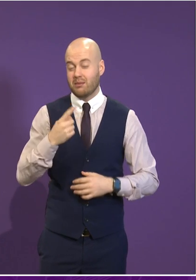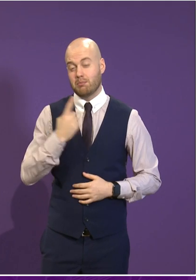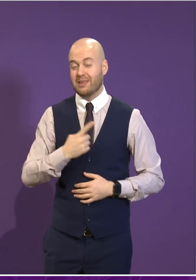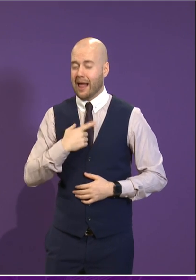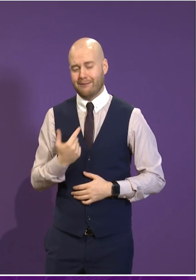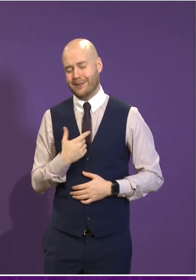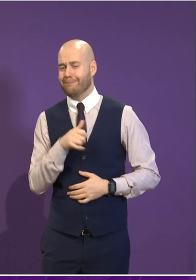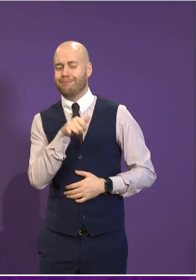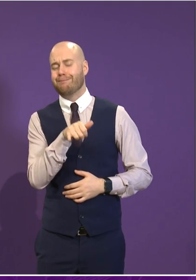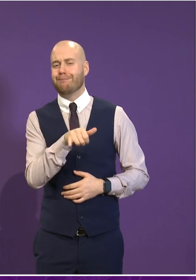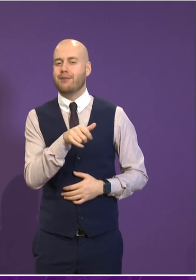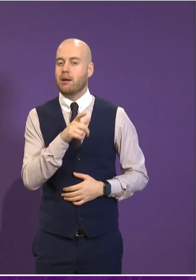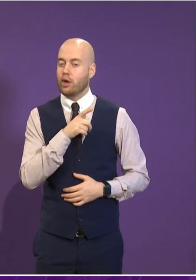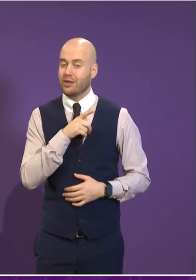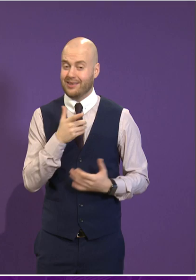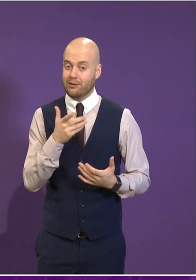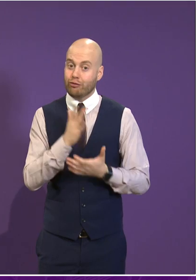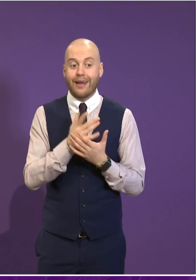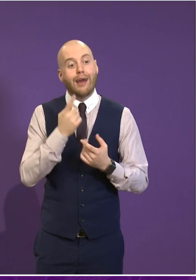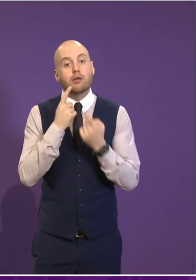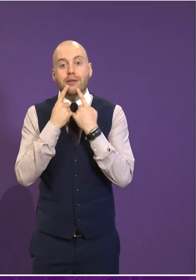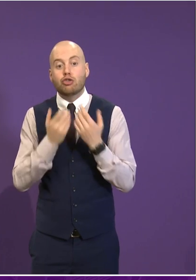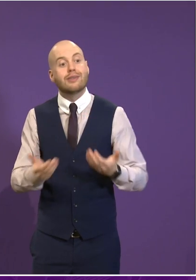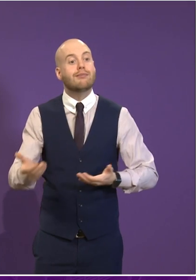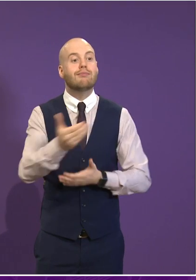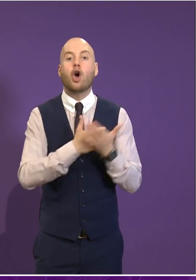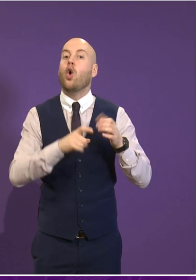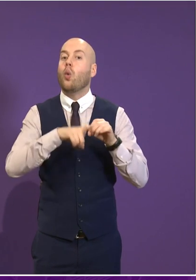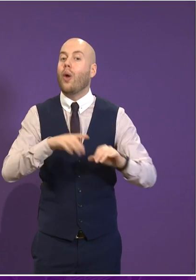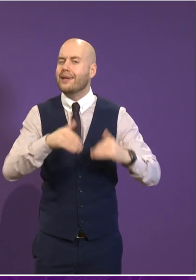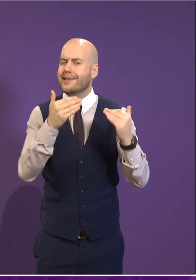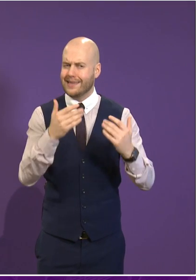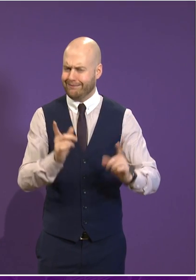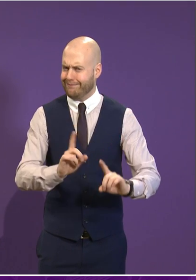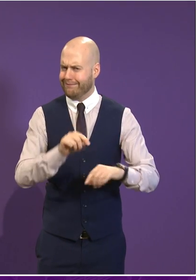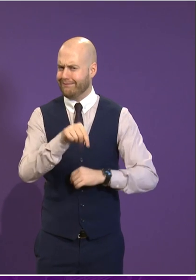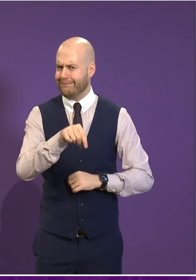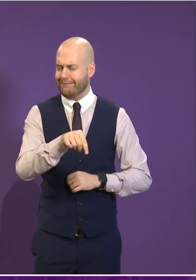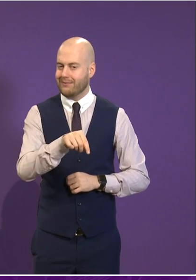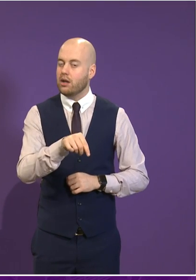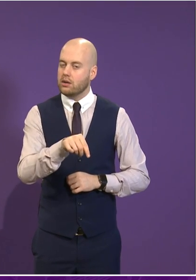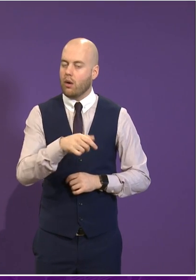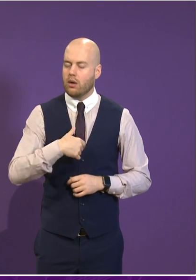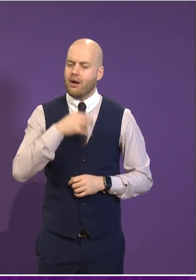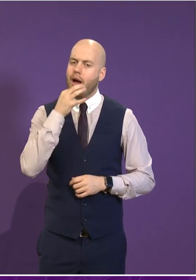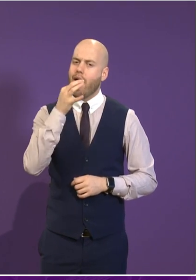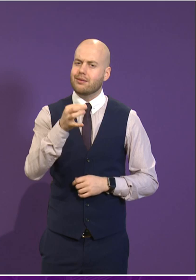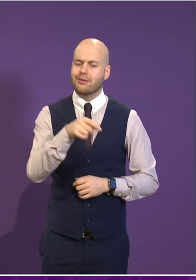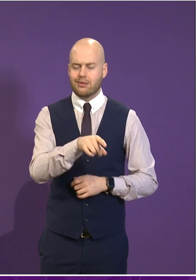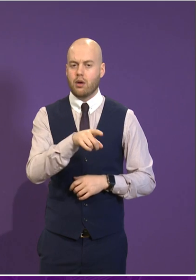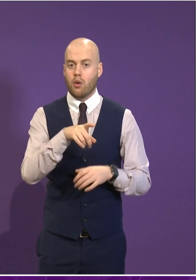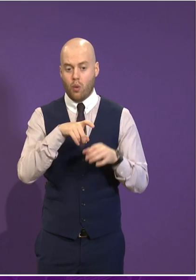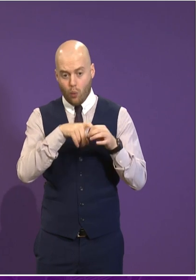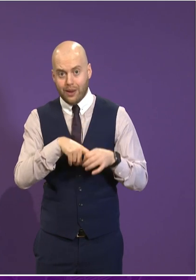the quality of the information contained therein. So I suppose our question is how, you know, the equality impact assessment